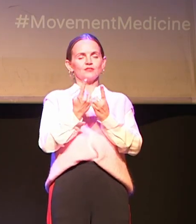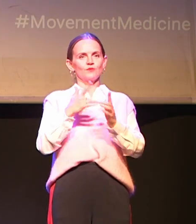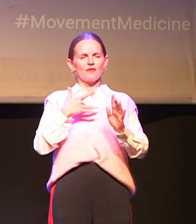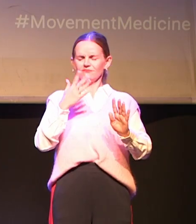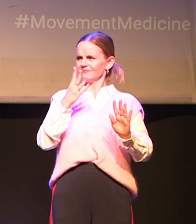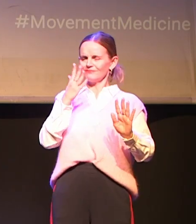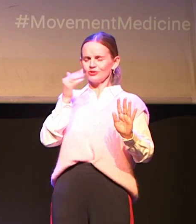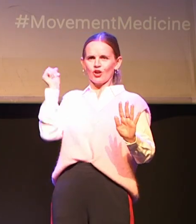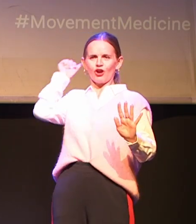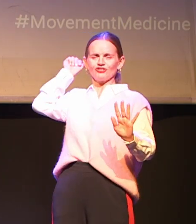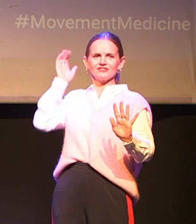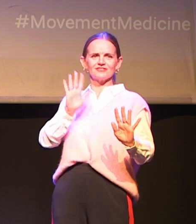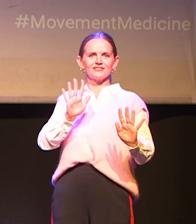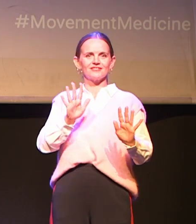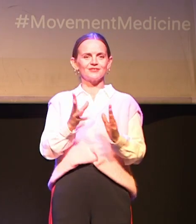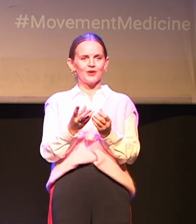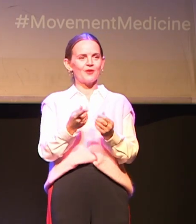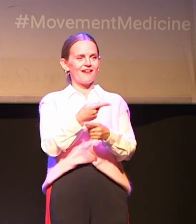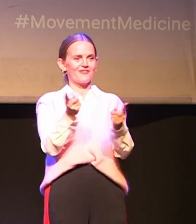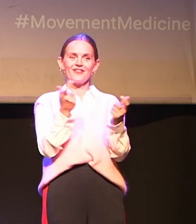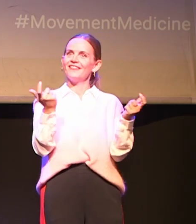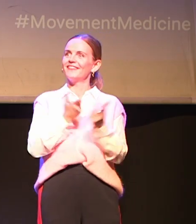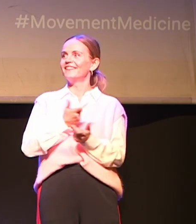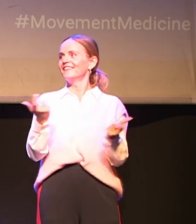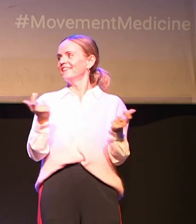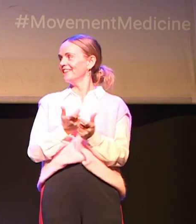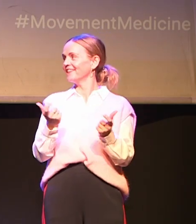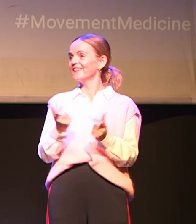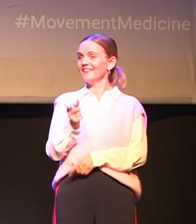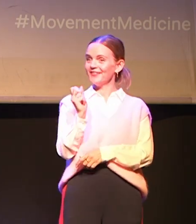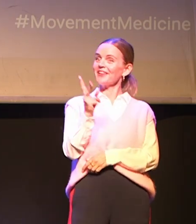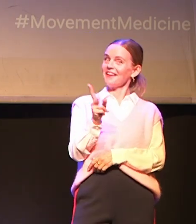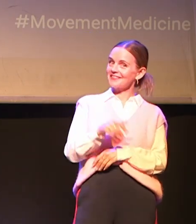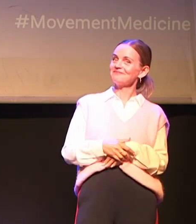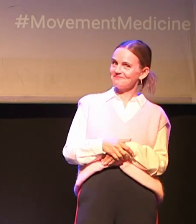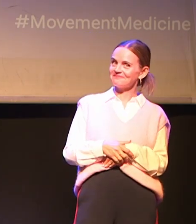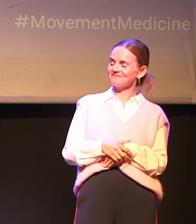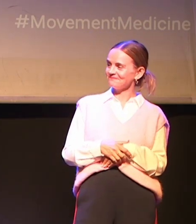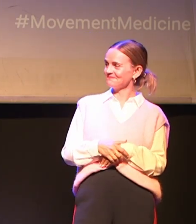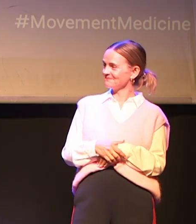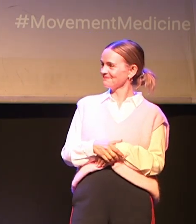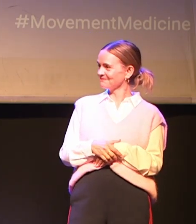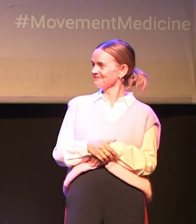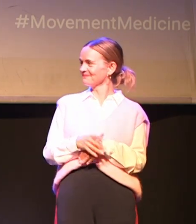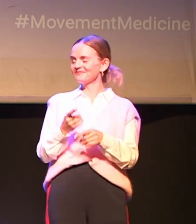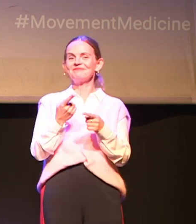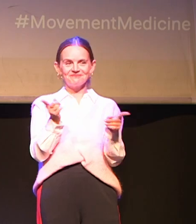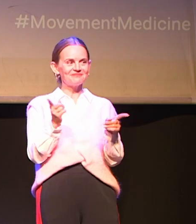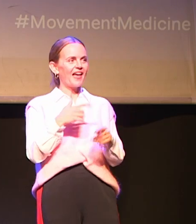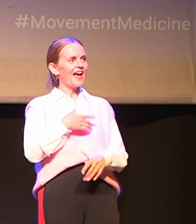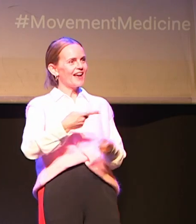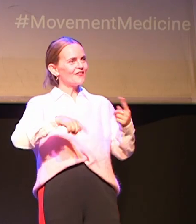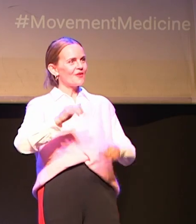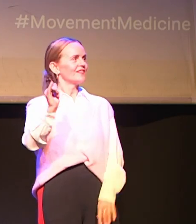So healing doesn't get completed. Ah, okay. That one hit a little bit. All right. All